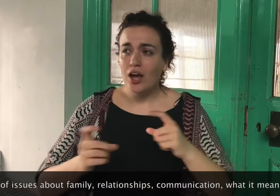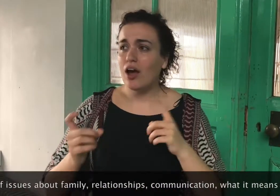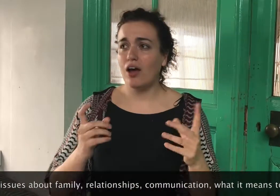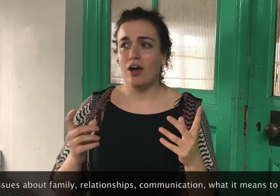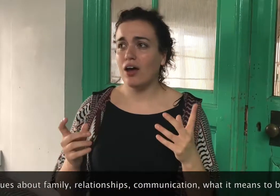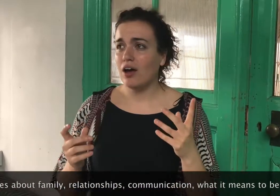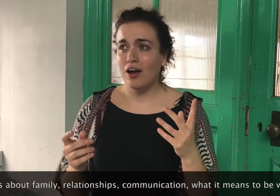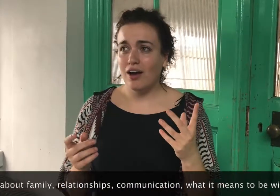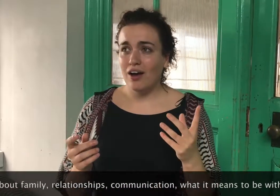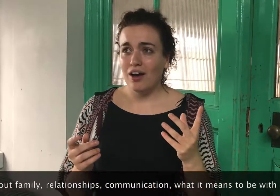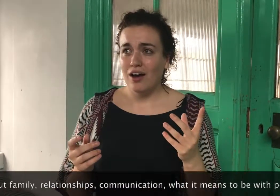communication.